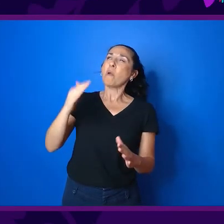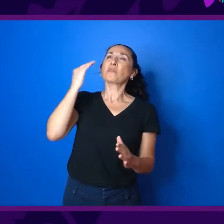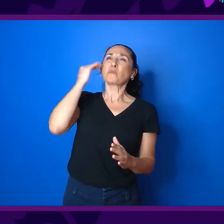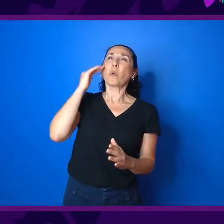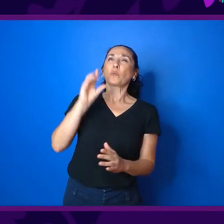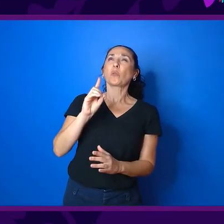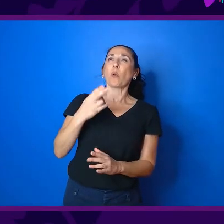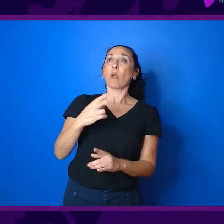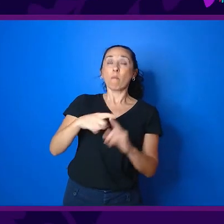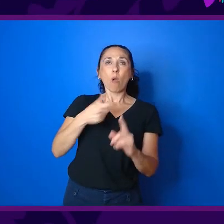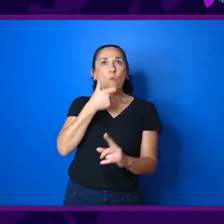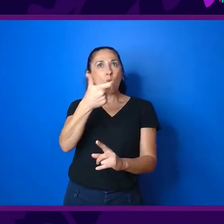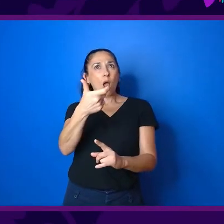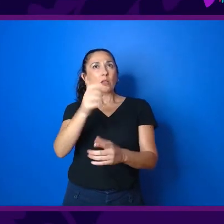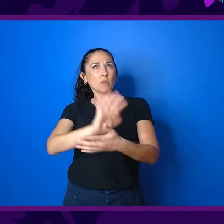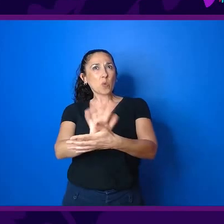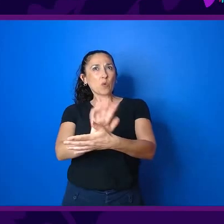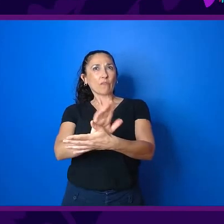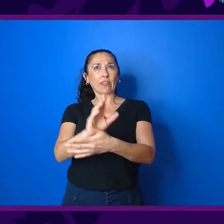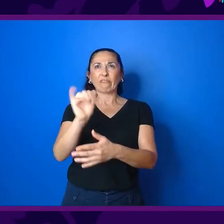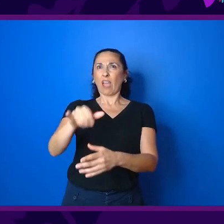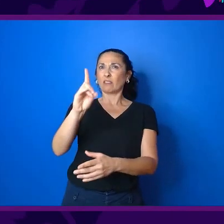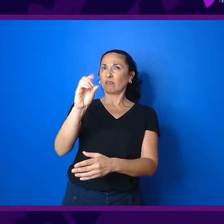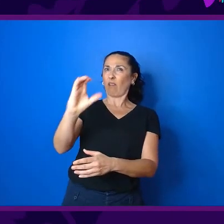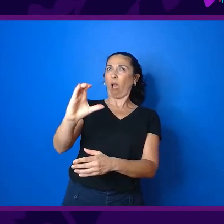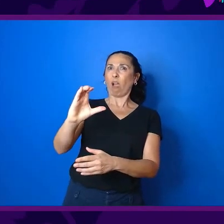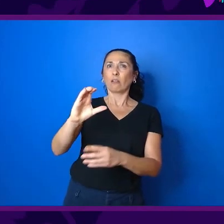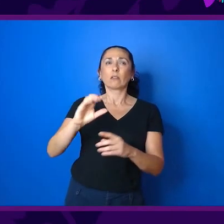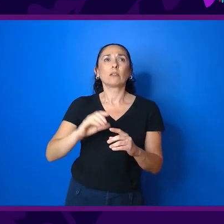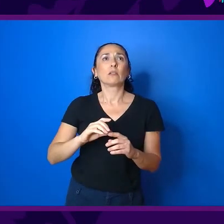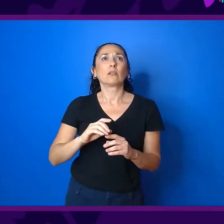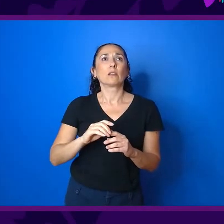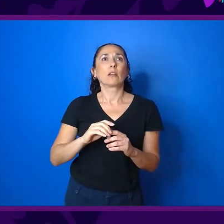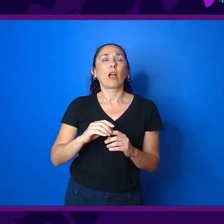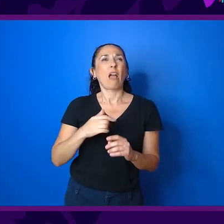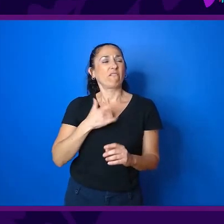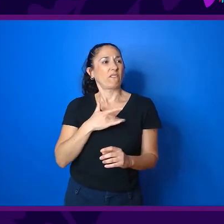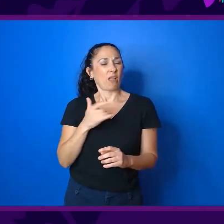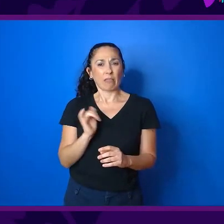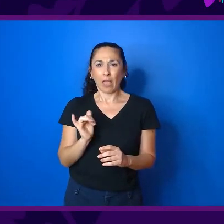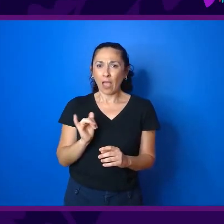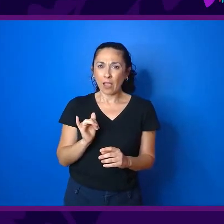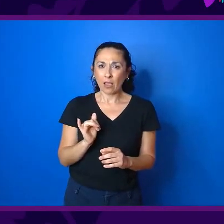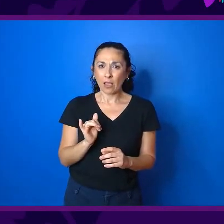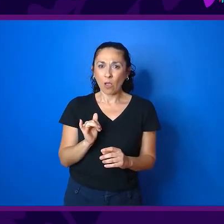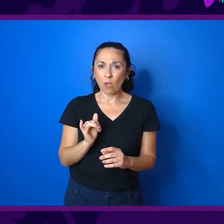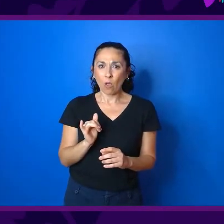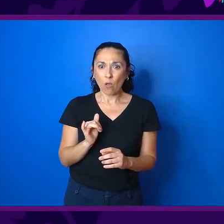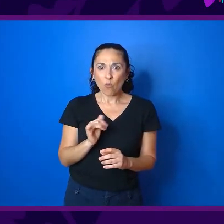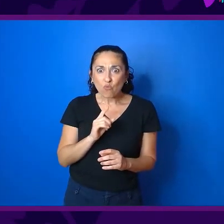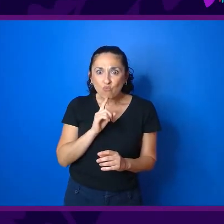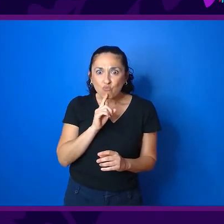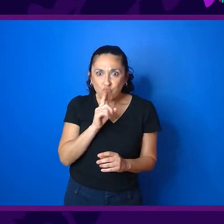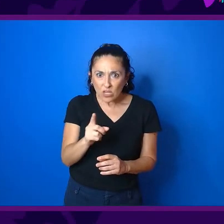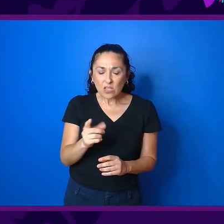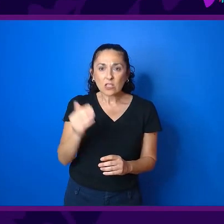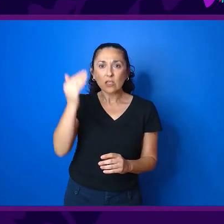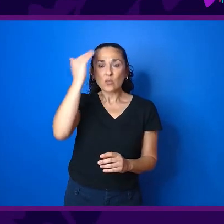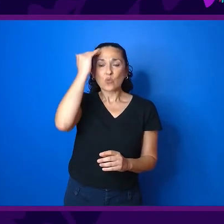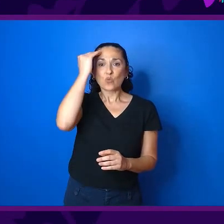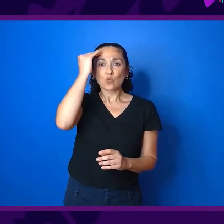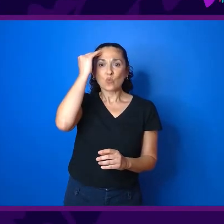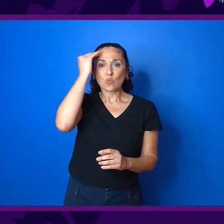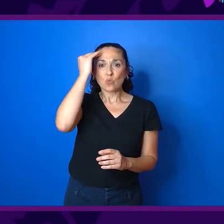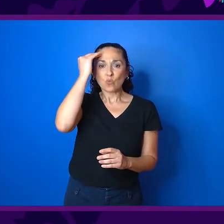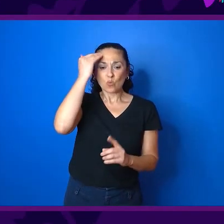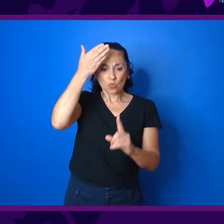the documentary, I felt as if I really got a sense of you as a person and why the work